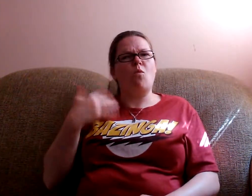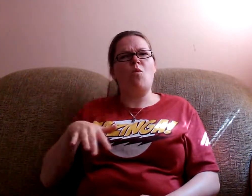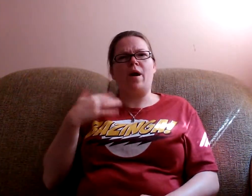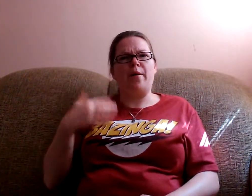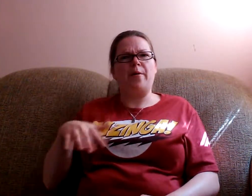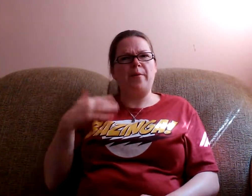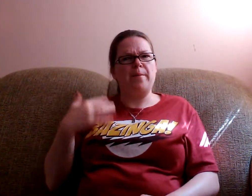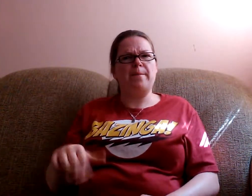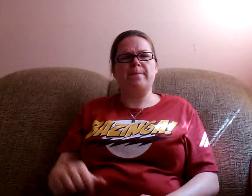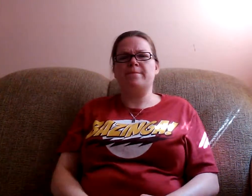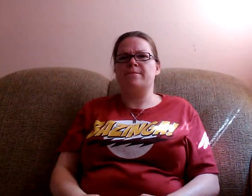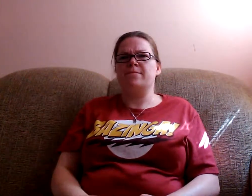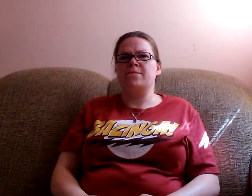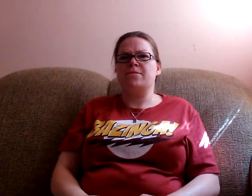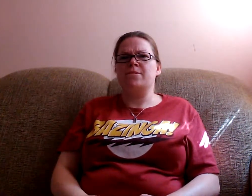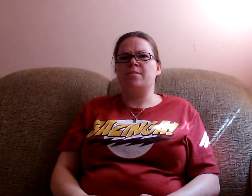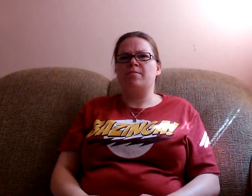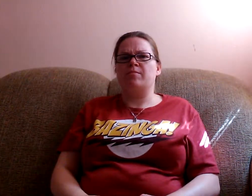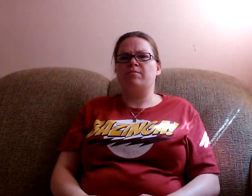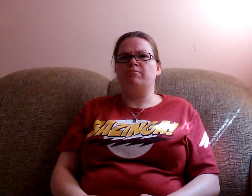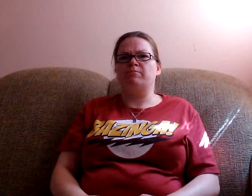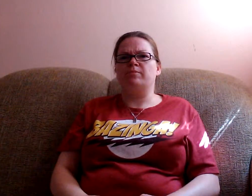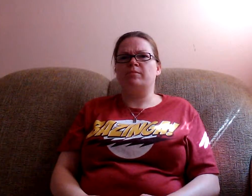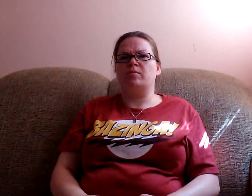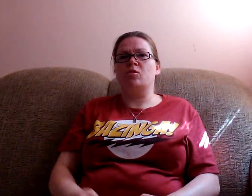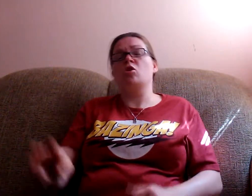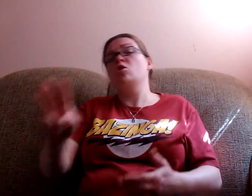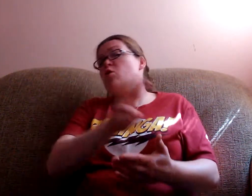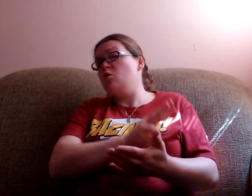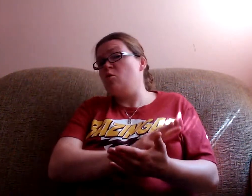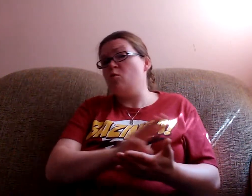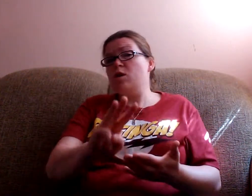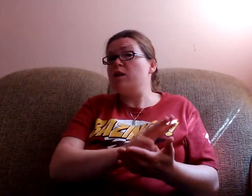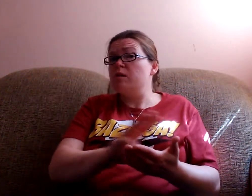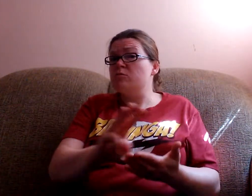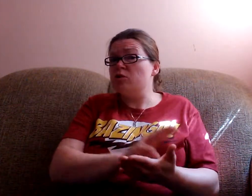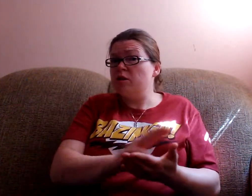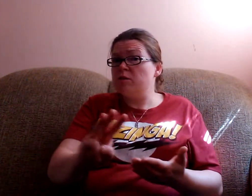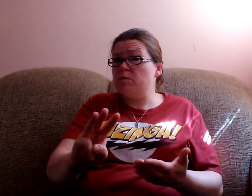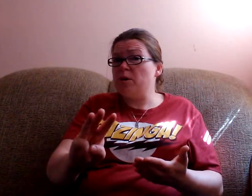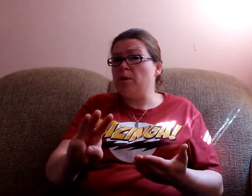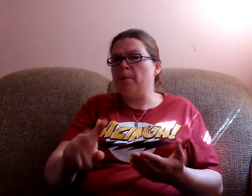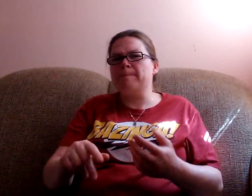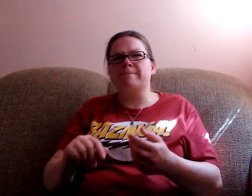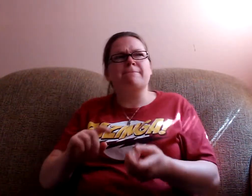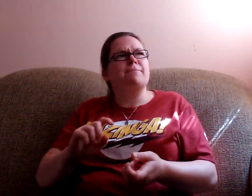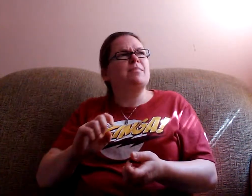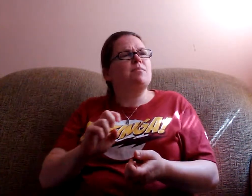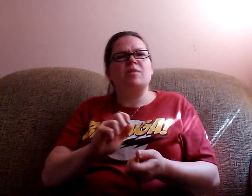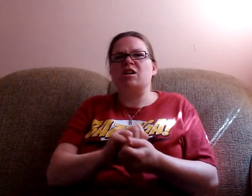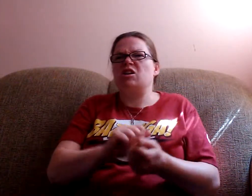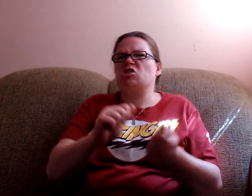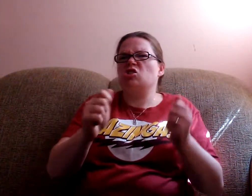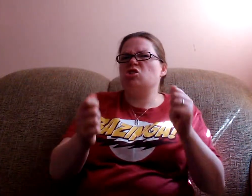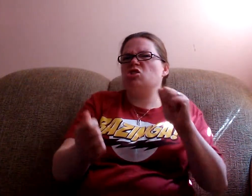pieces of humor. Who do you think had the front seat? William Shakespeare. Who do you think processed all that and collected it